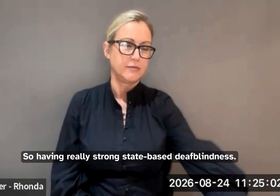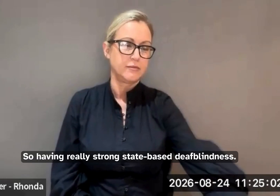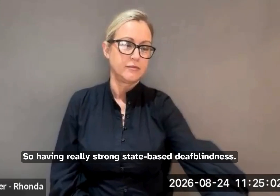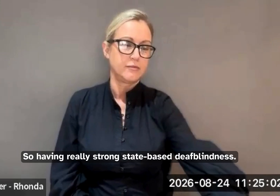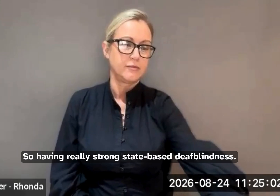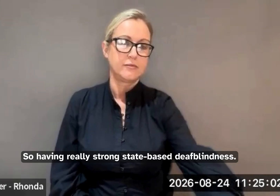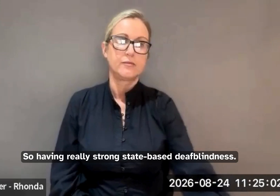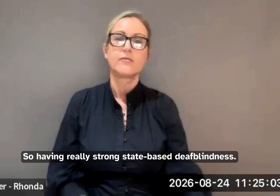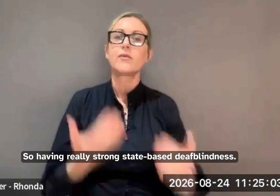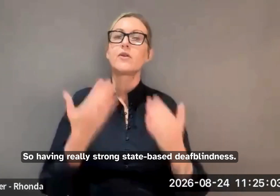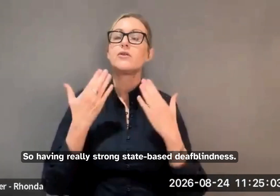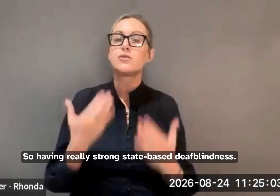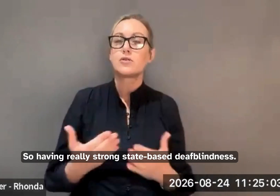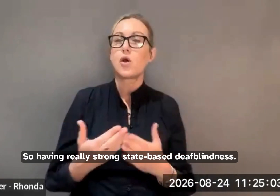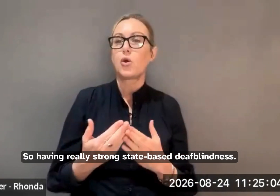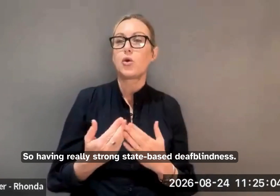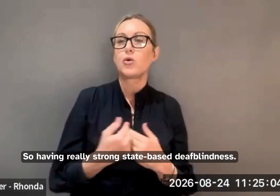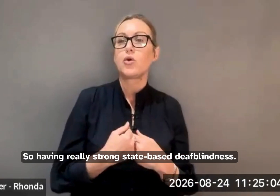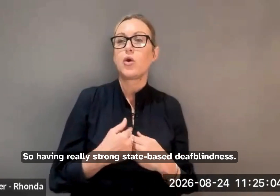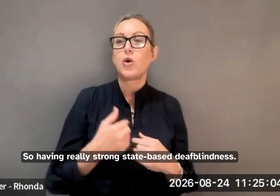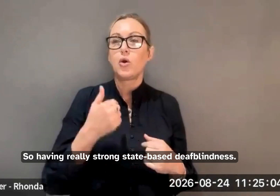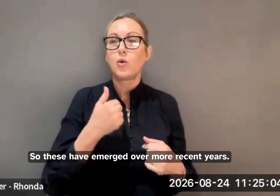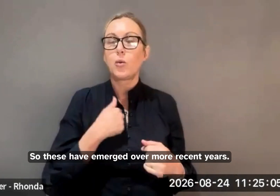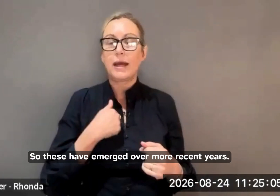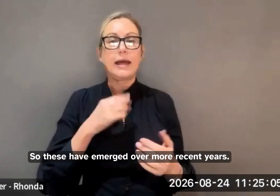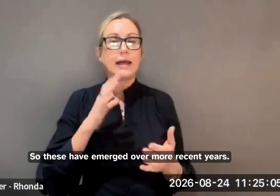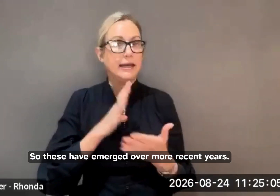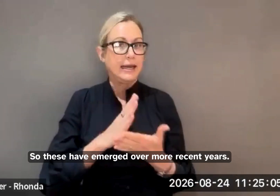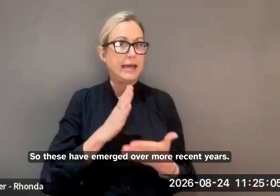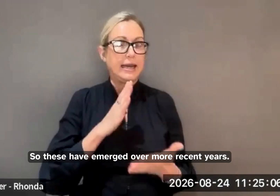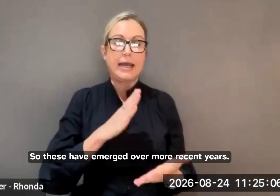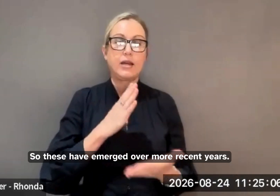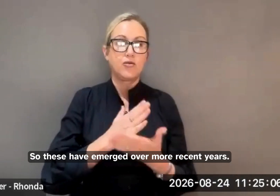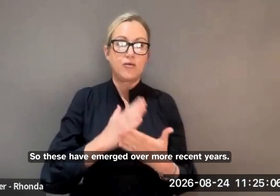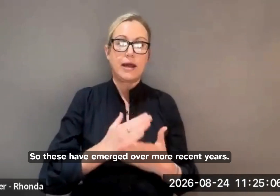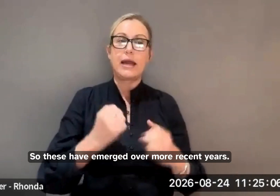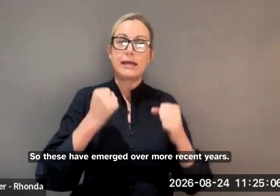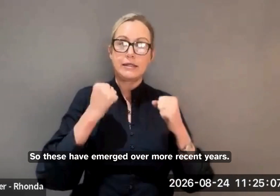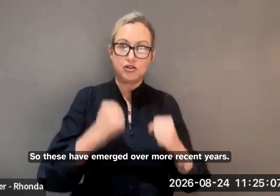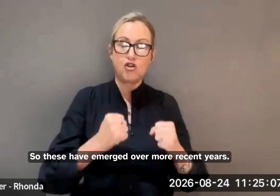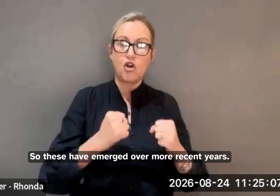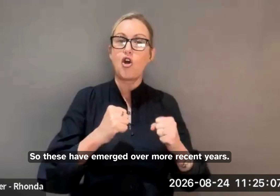So having really strong state-based deafblind groups, so these have